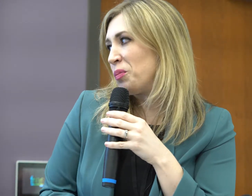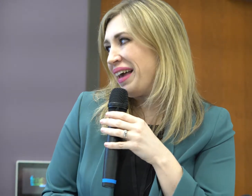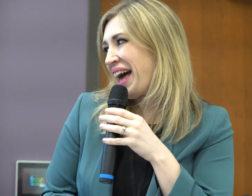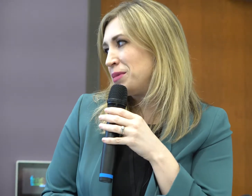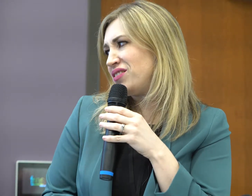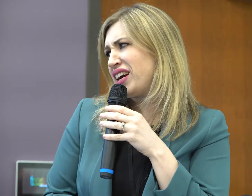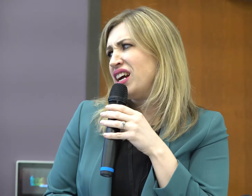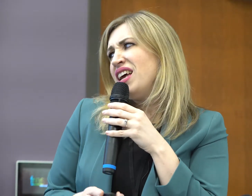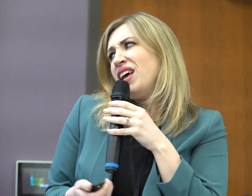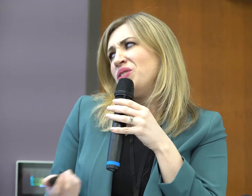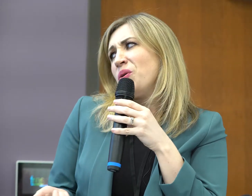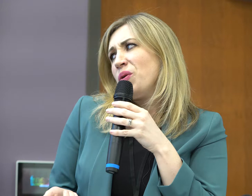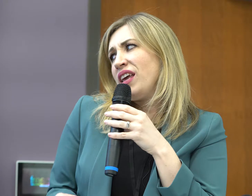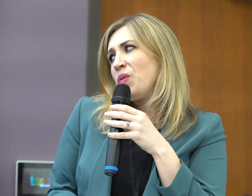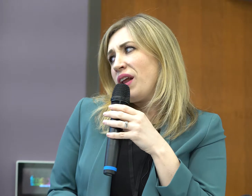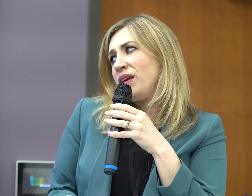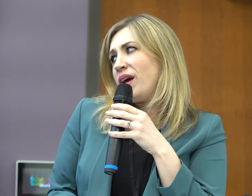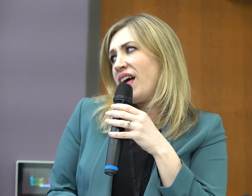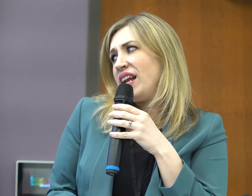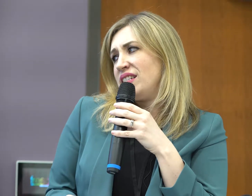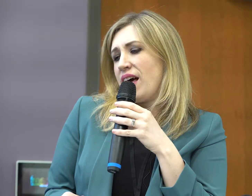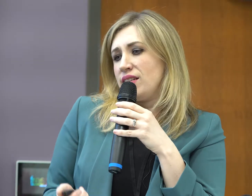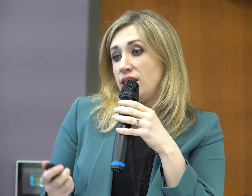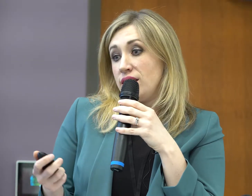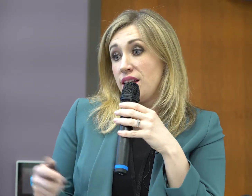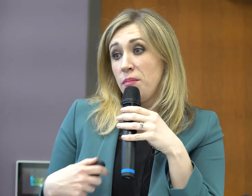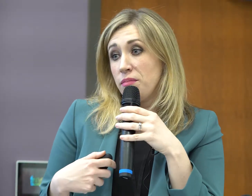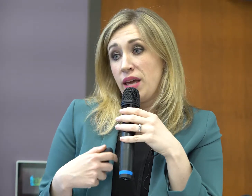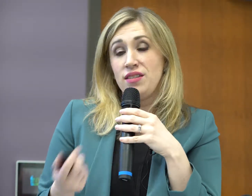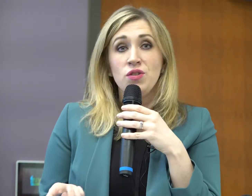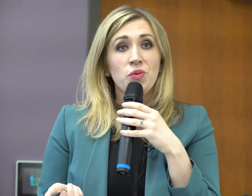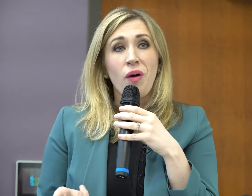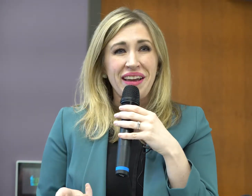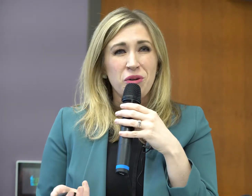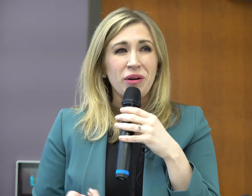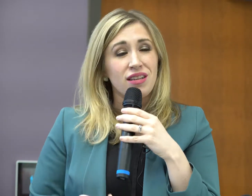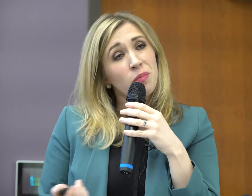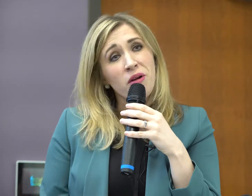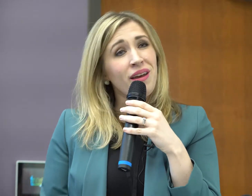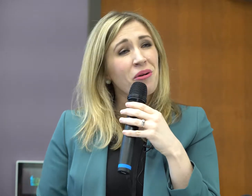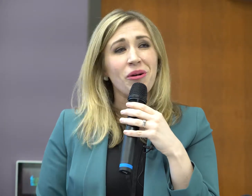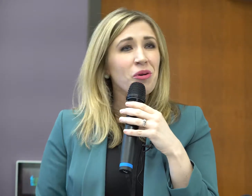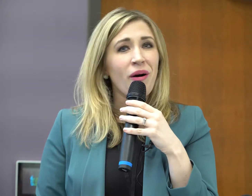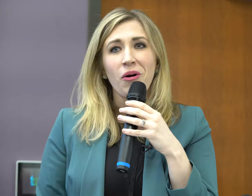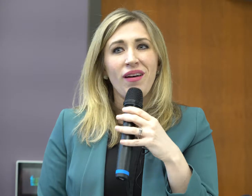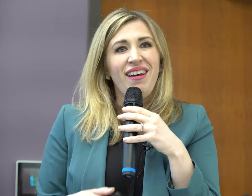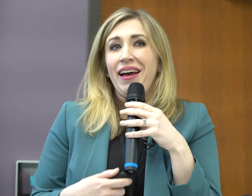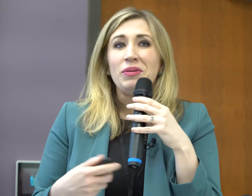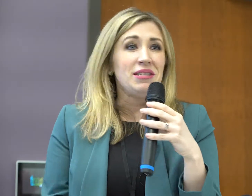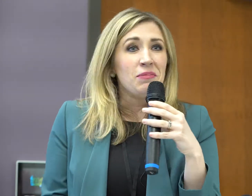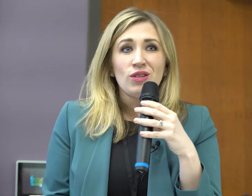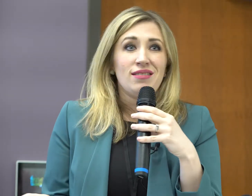hinders a home-like atmosphere. And so again, what I mean by that is that in some cases, you would walk into a person's apartment or their group